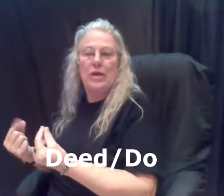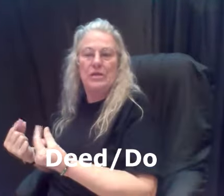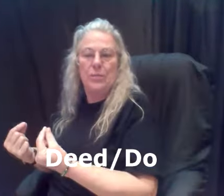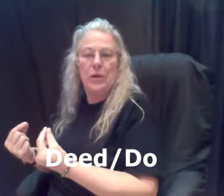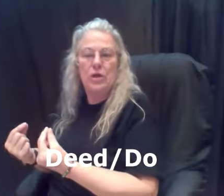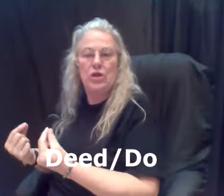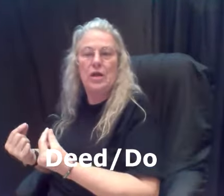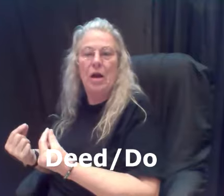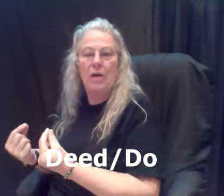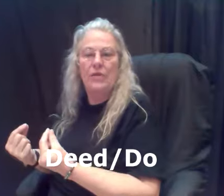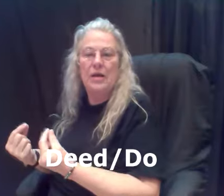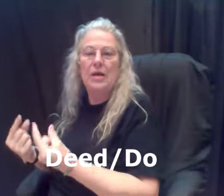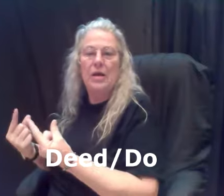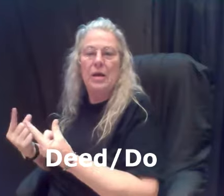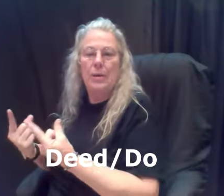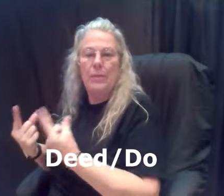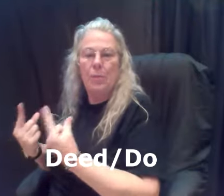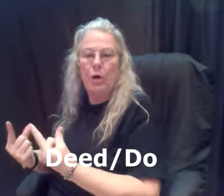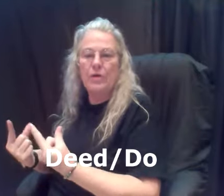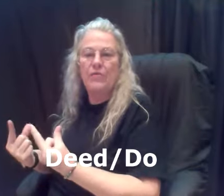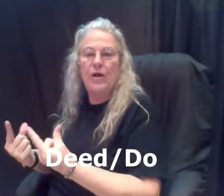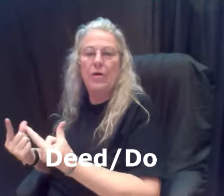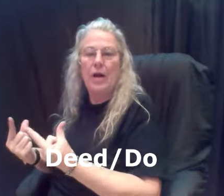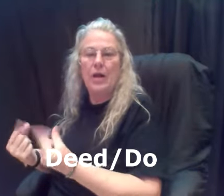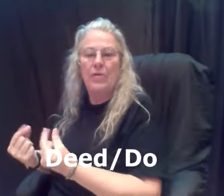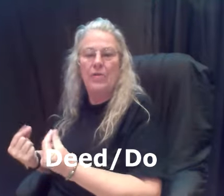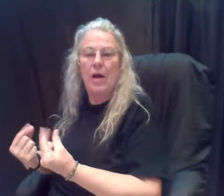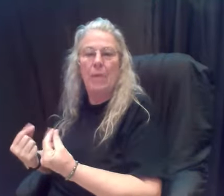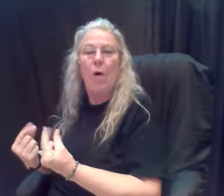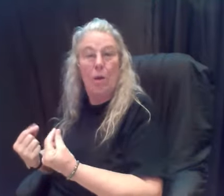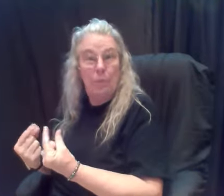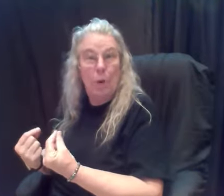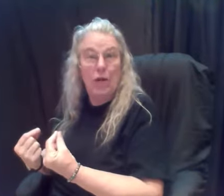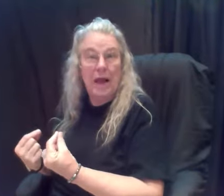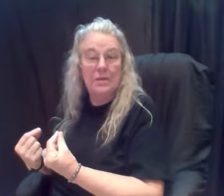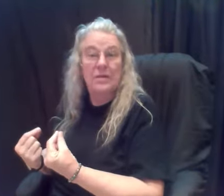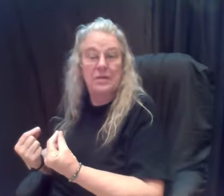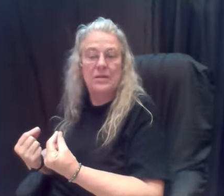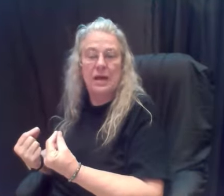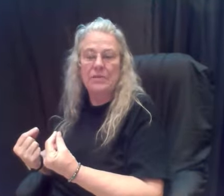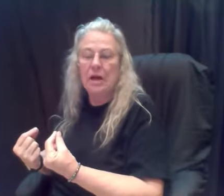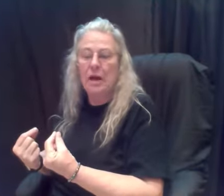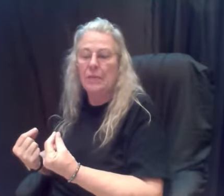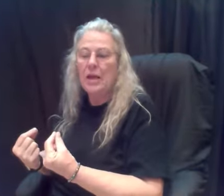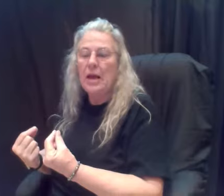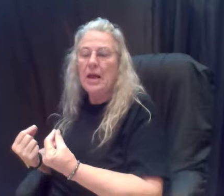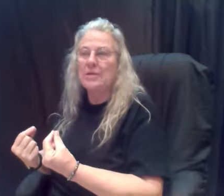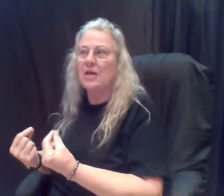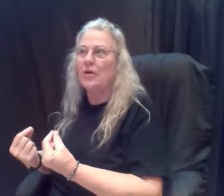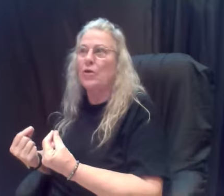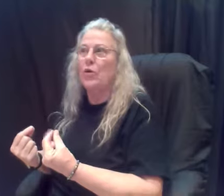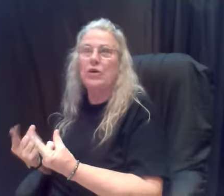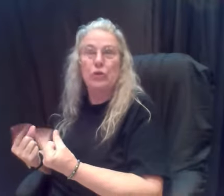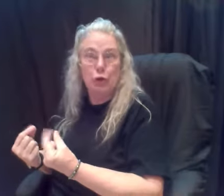the pinching of the pointer finger and the thumb on both hands at the same time. It's like you're going to